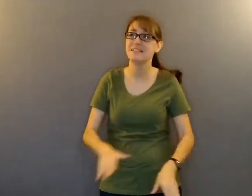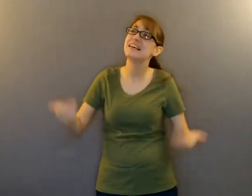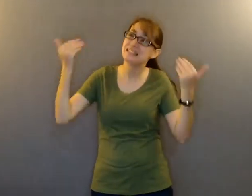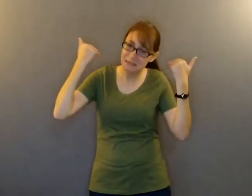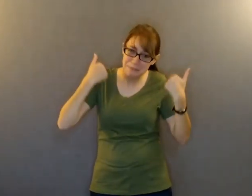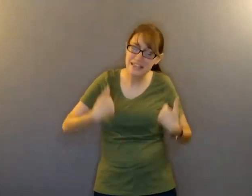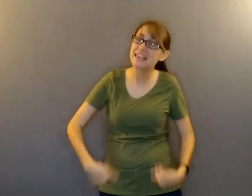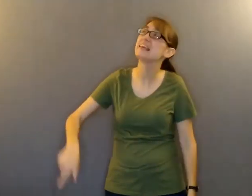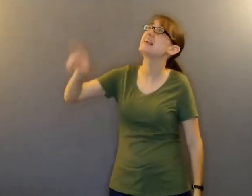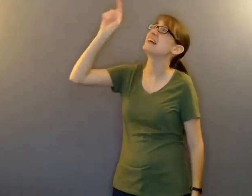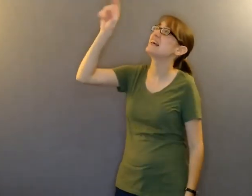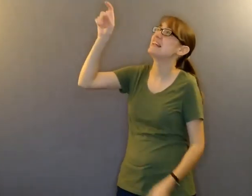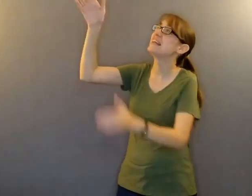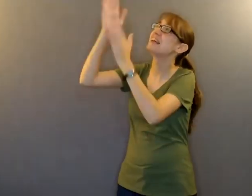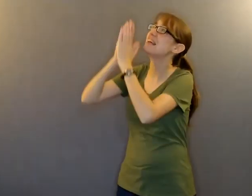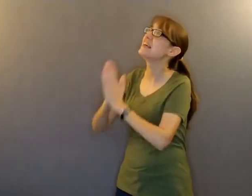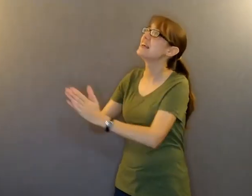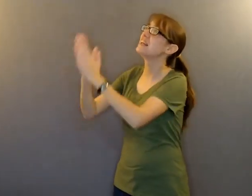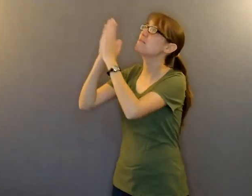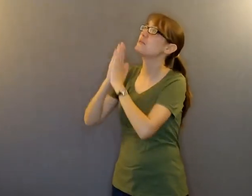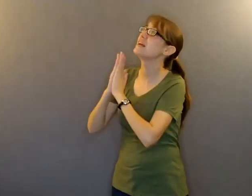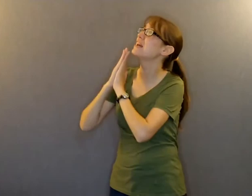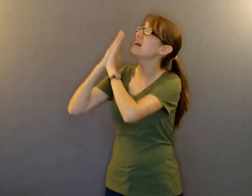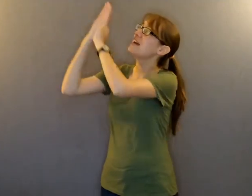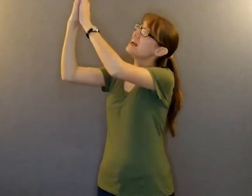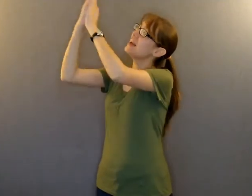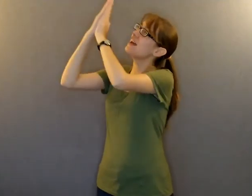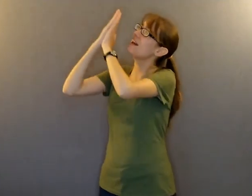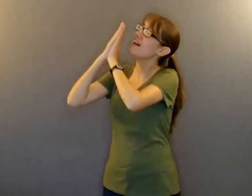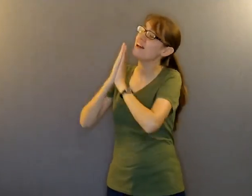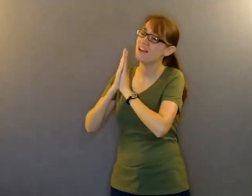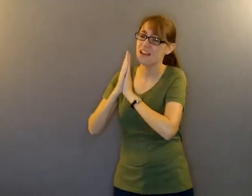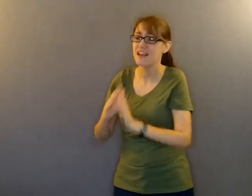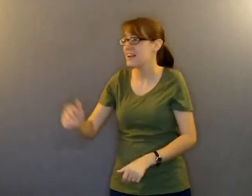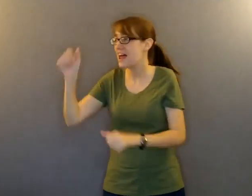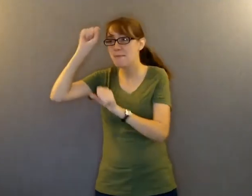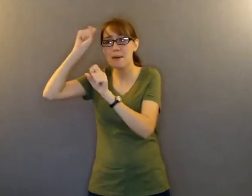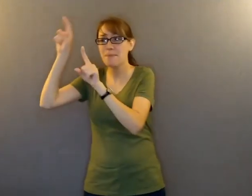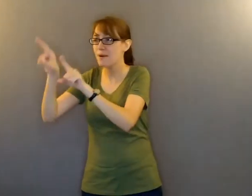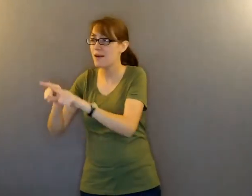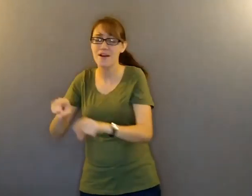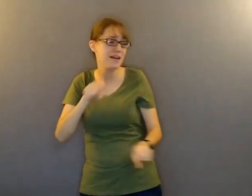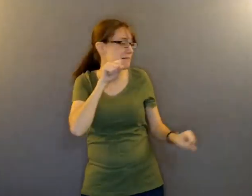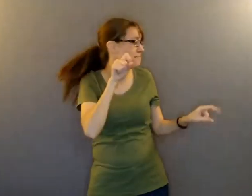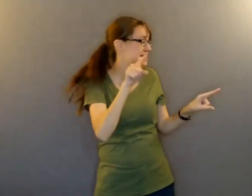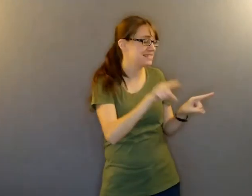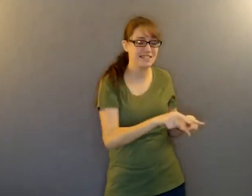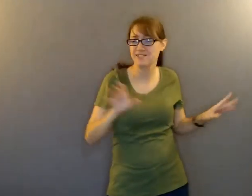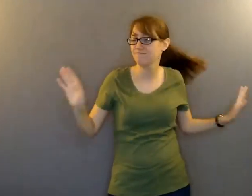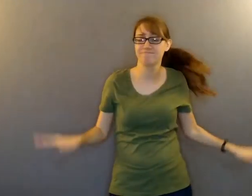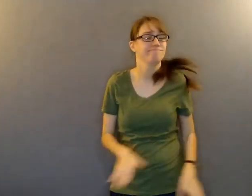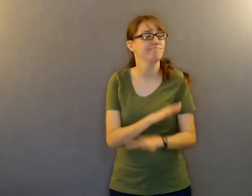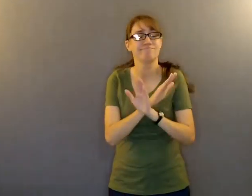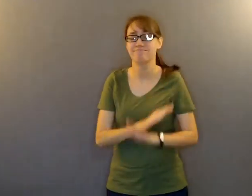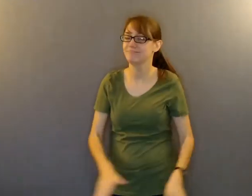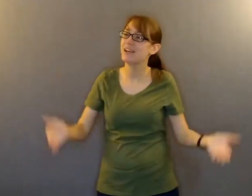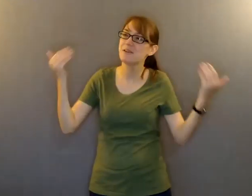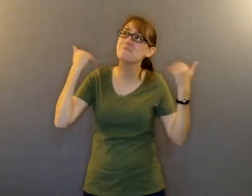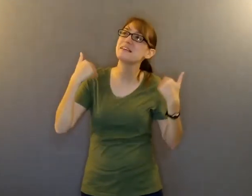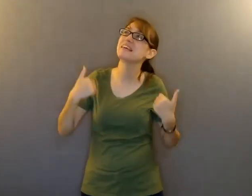oh Lord, standing in the need of prayer. Not my sister, not my brother, but it's me, oh